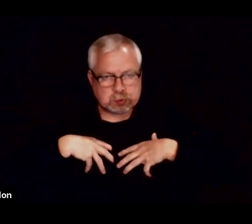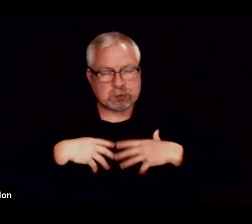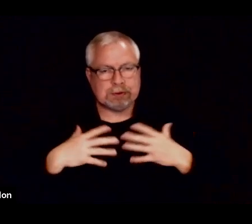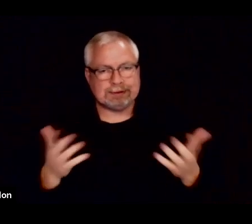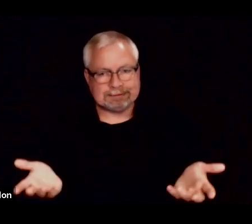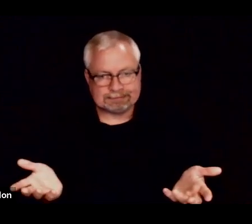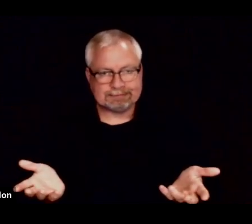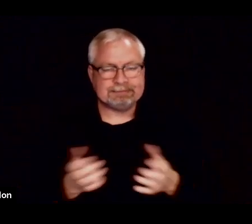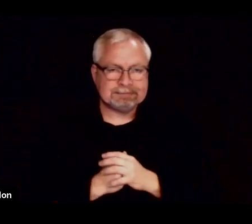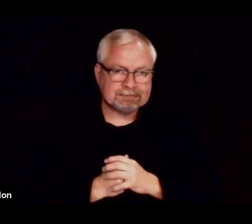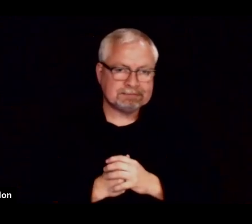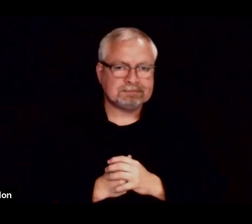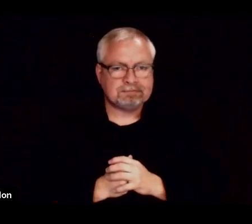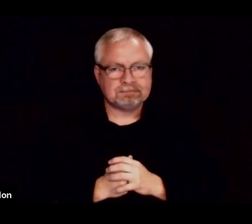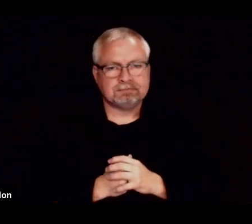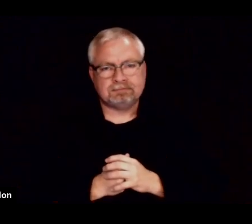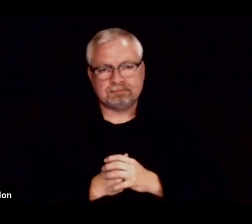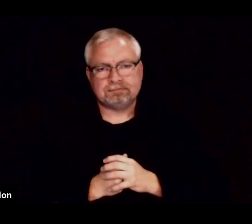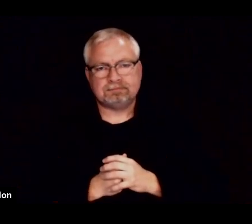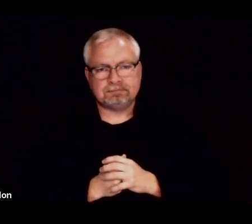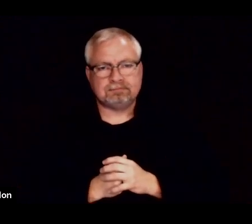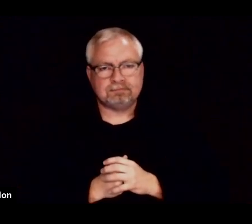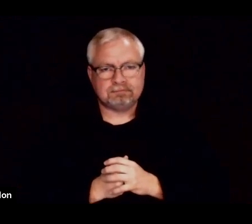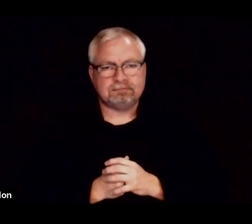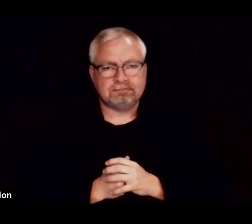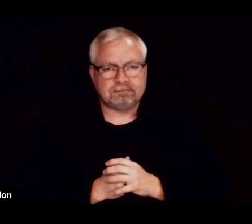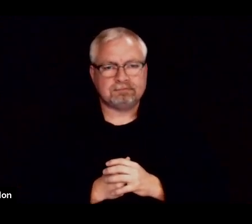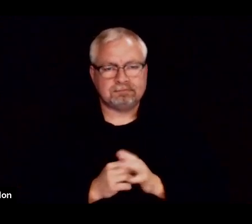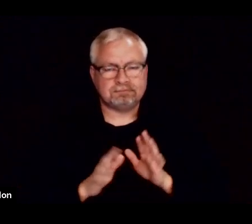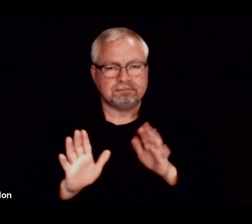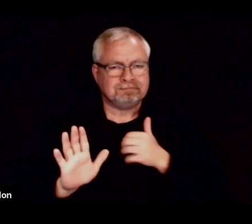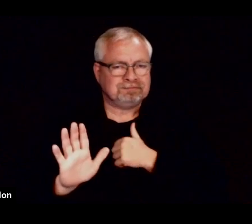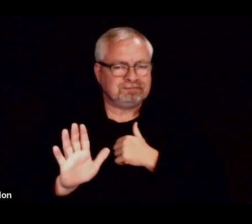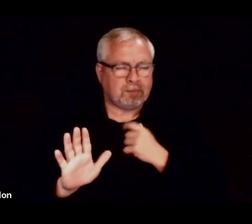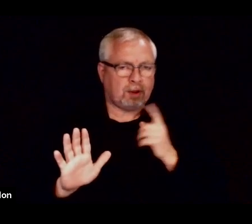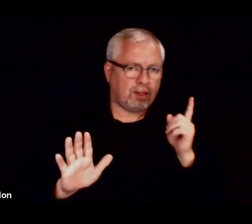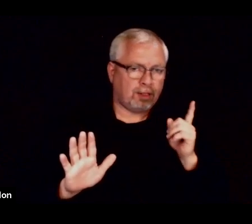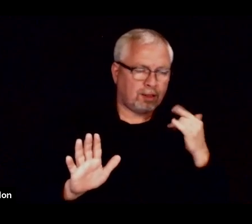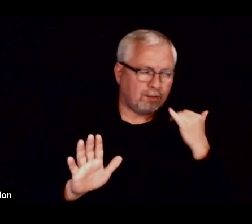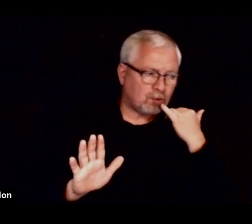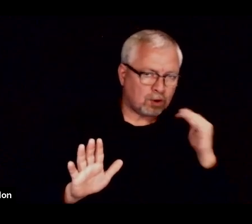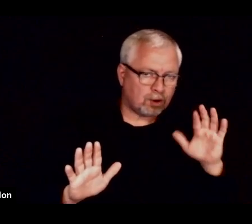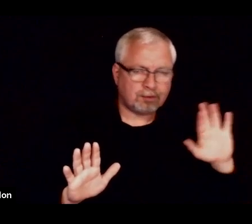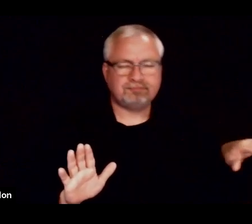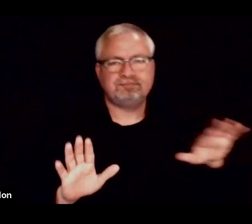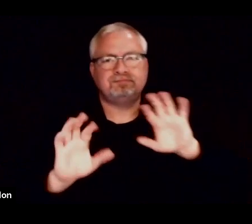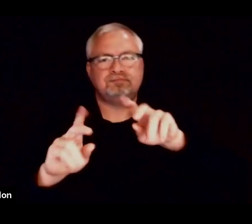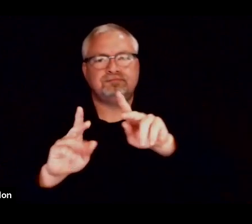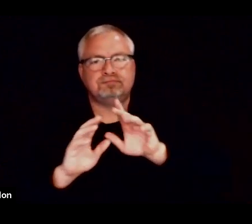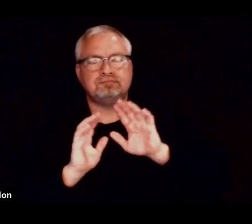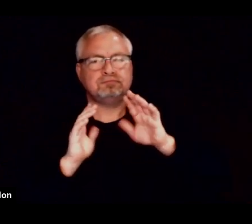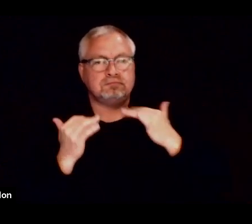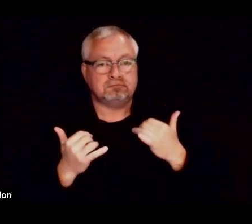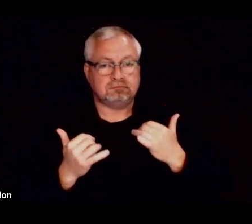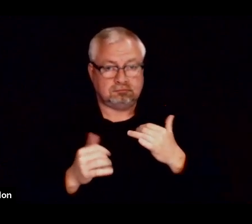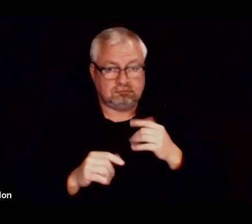be sure that the result is a true positive or a true